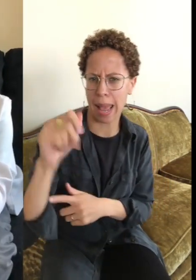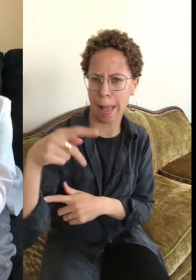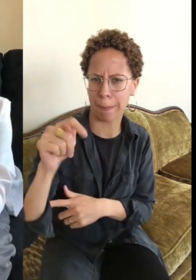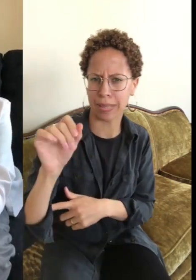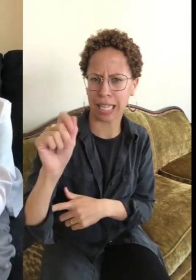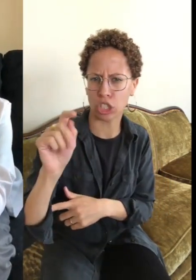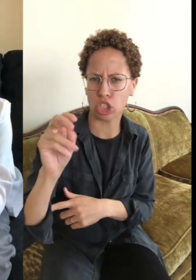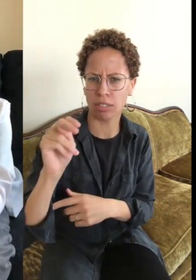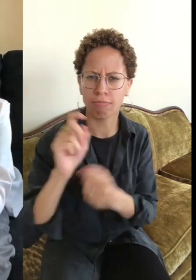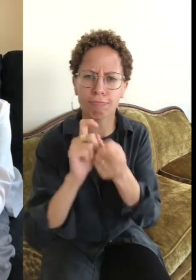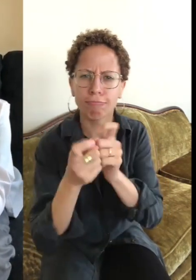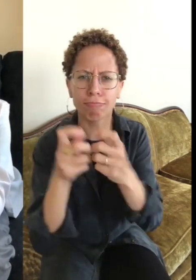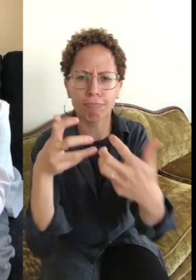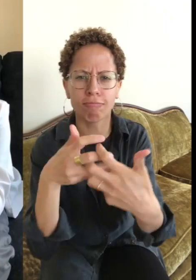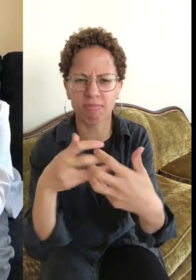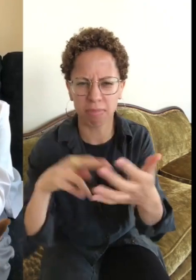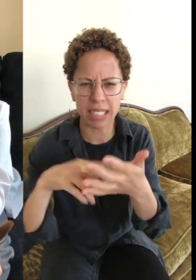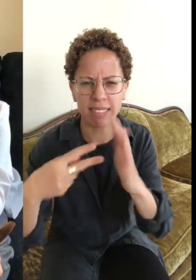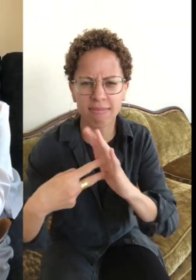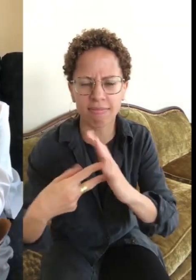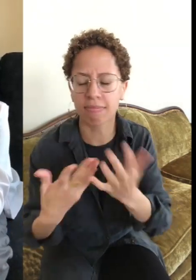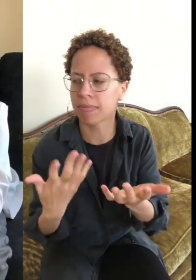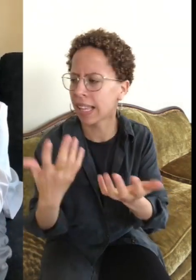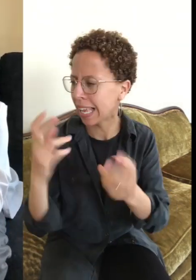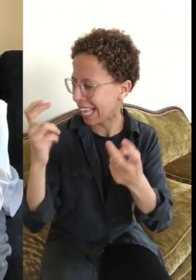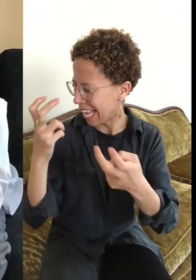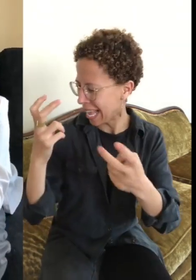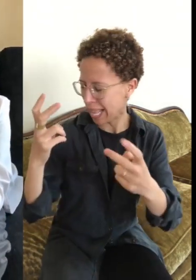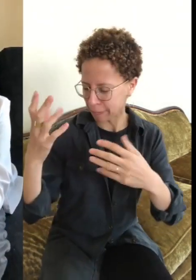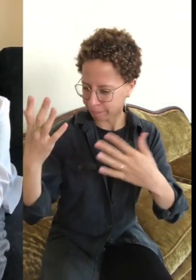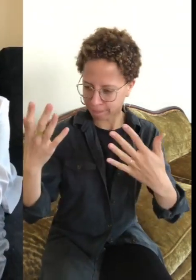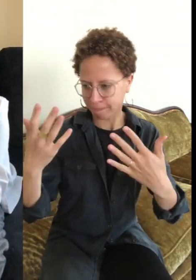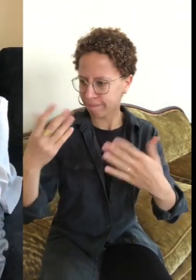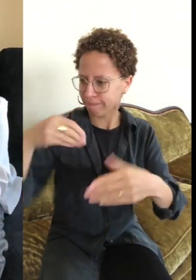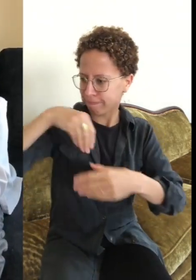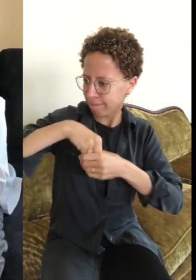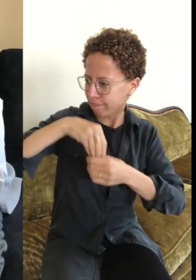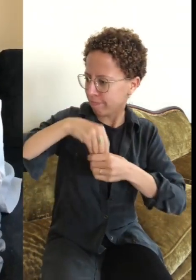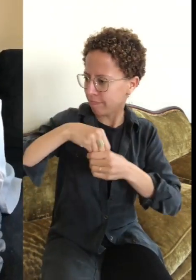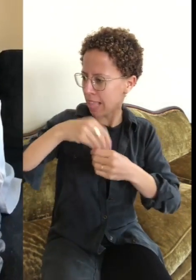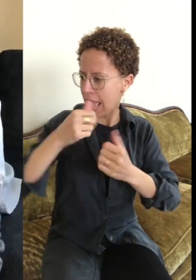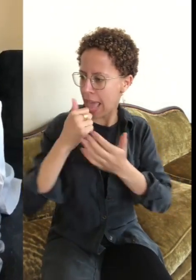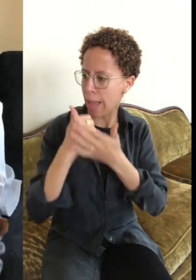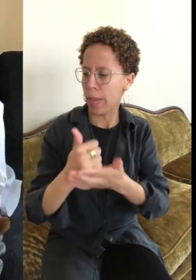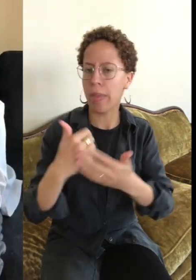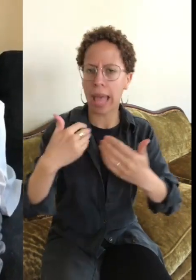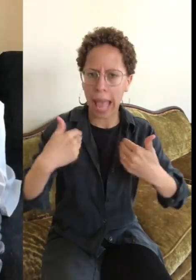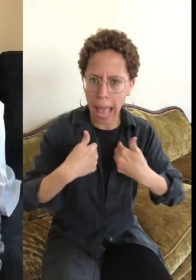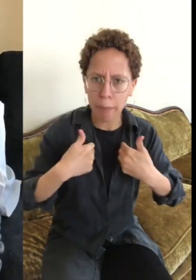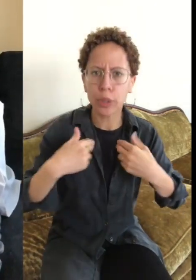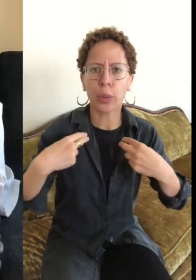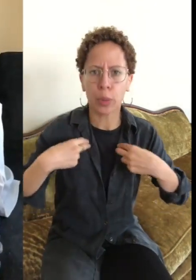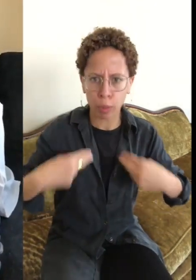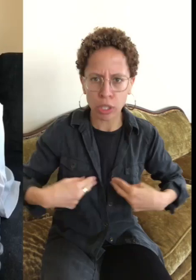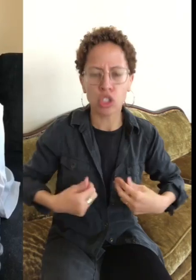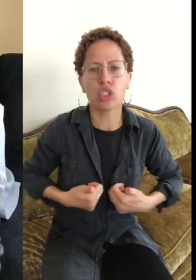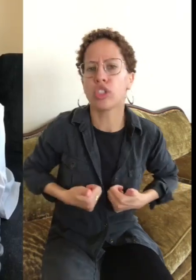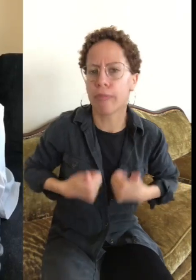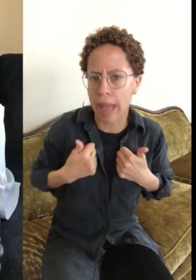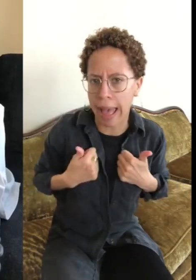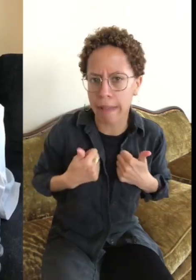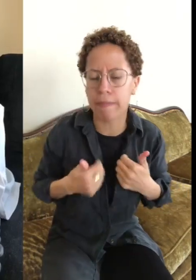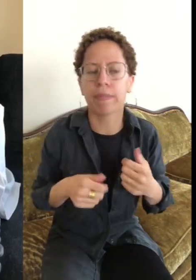They are like built-in things that help animals or humans survive. What are the types